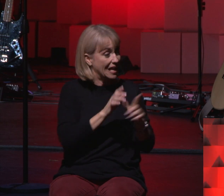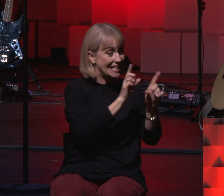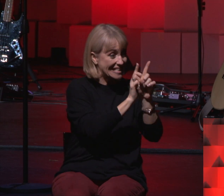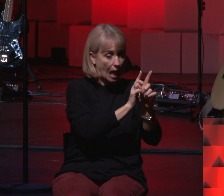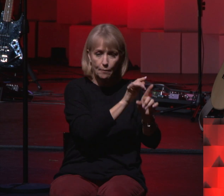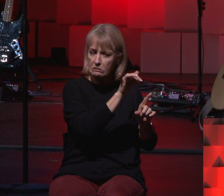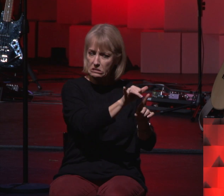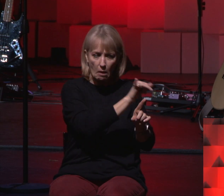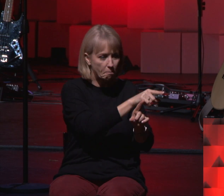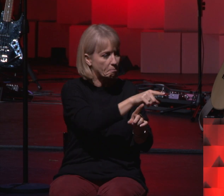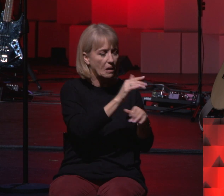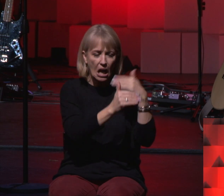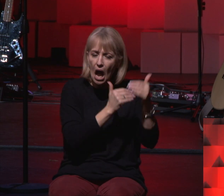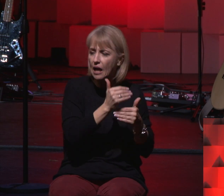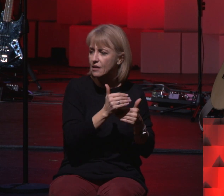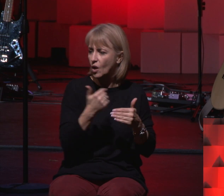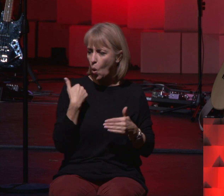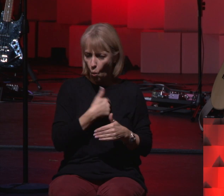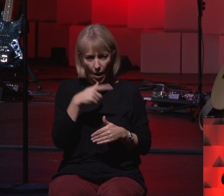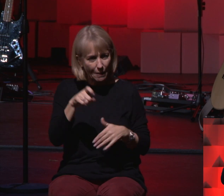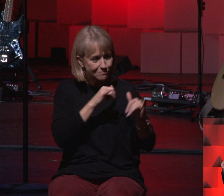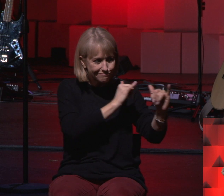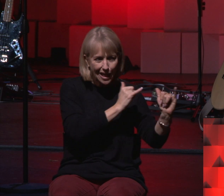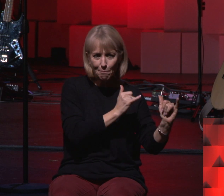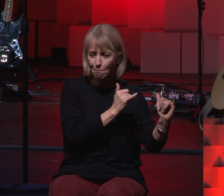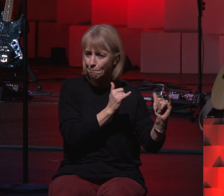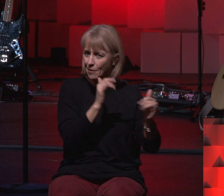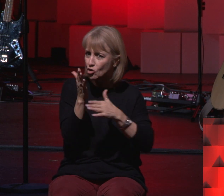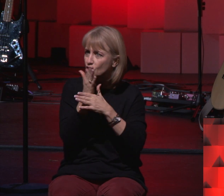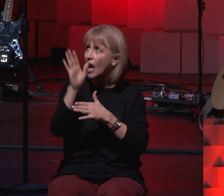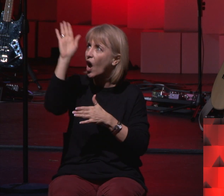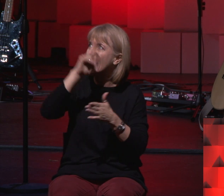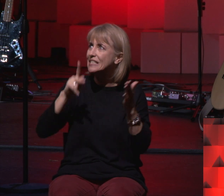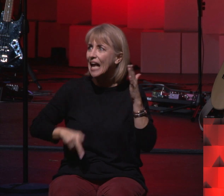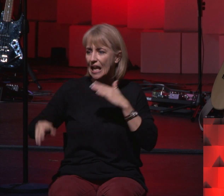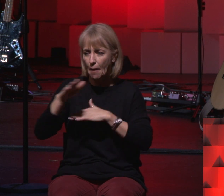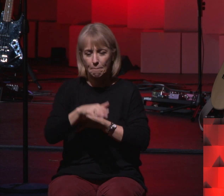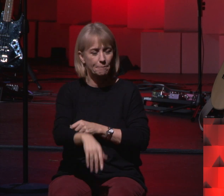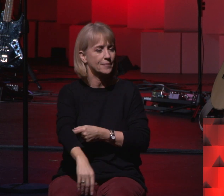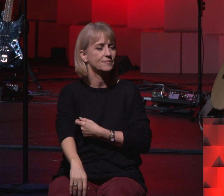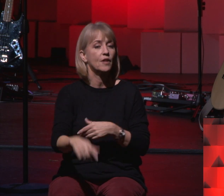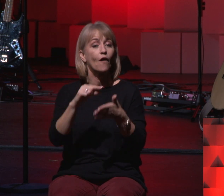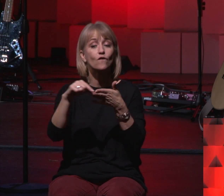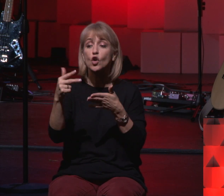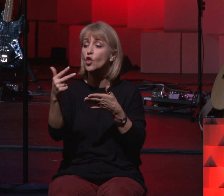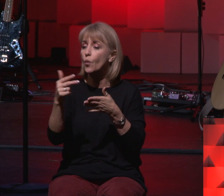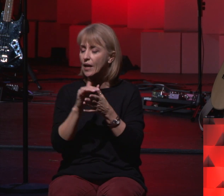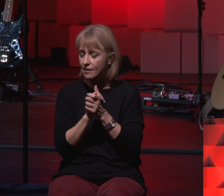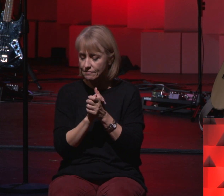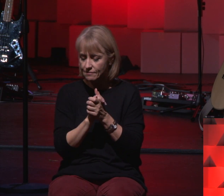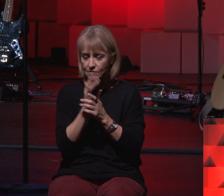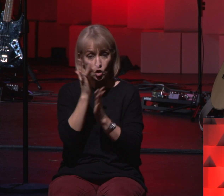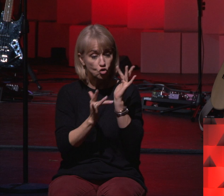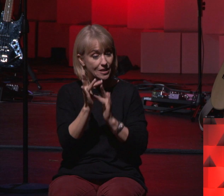intentional about wherever they go. And as followers, we need to be intentional about sharing the kingdom of God. It just makes sense. Verse 3, he told them, Jesus